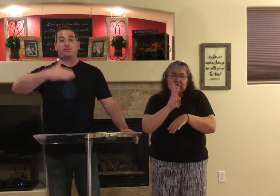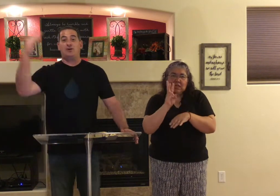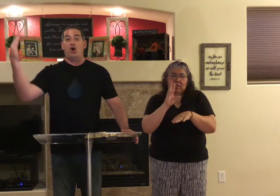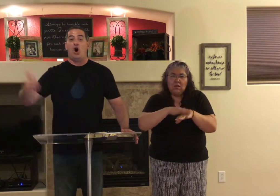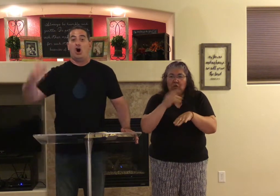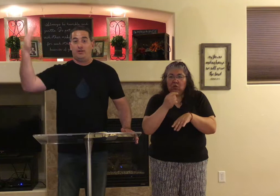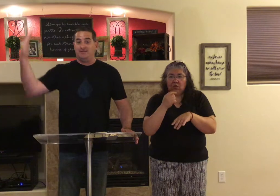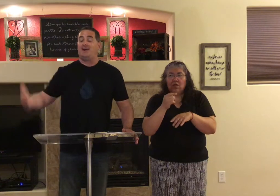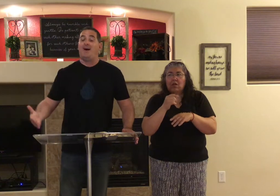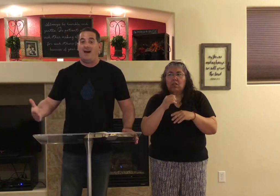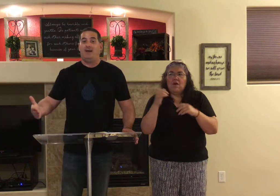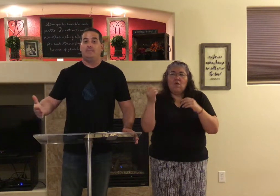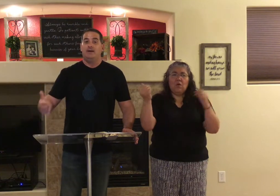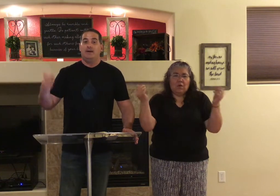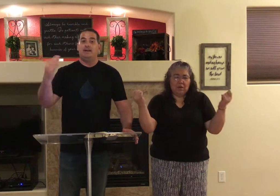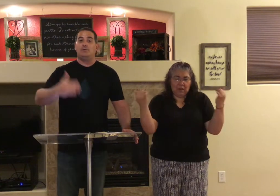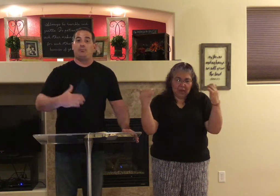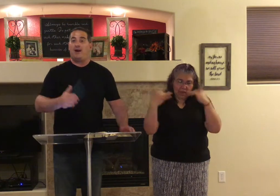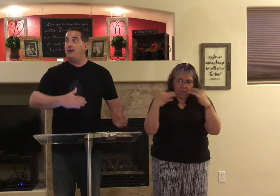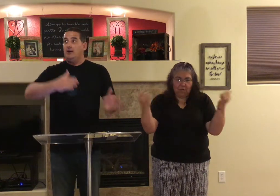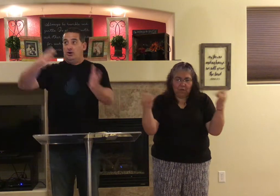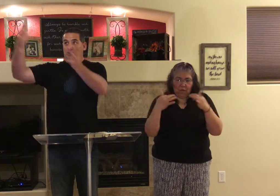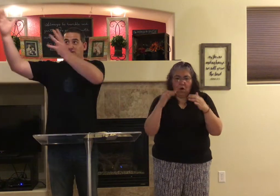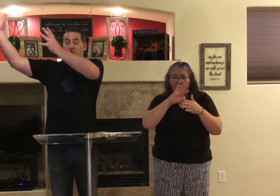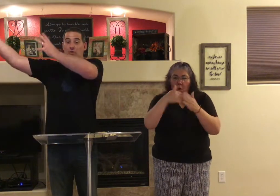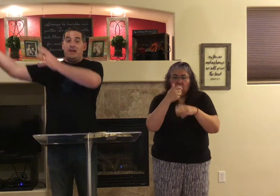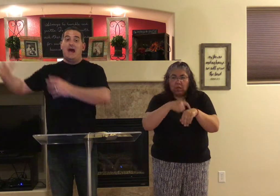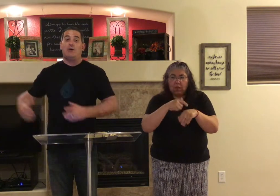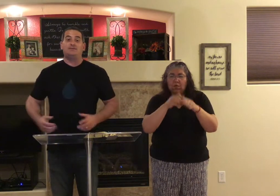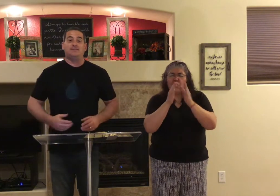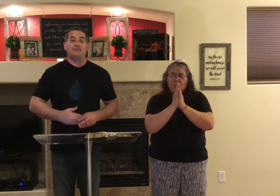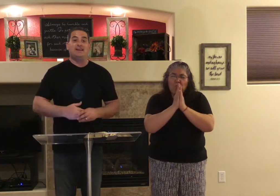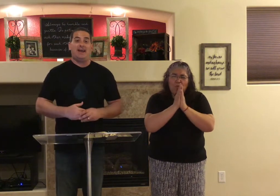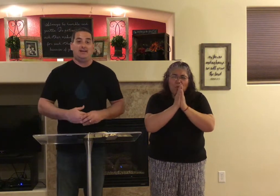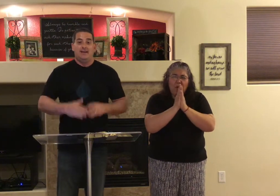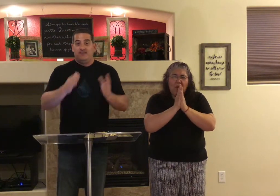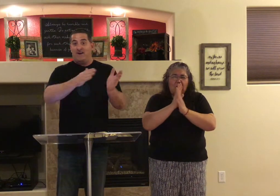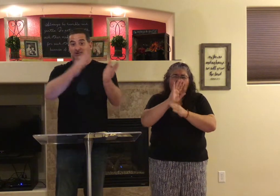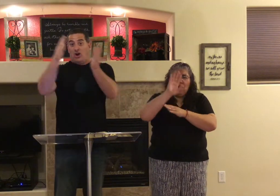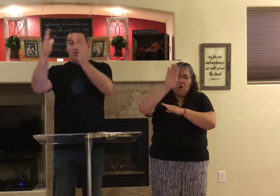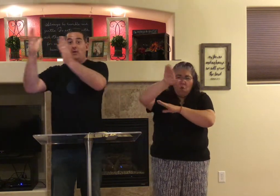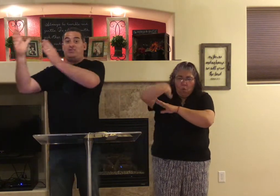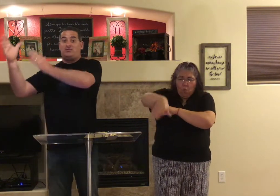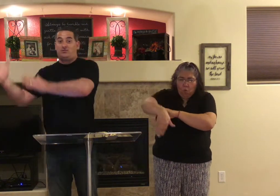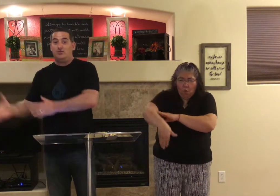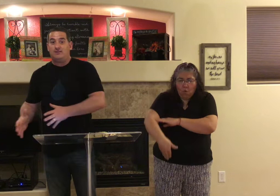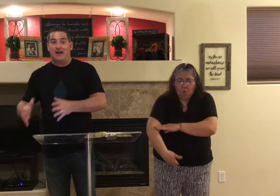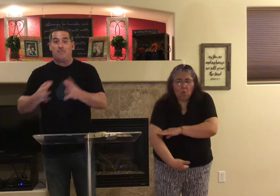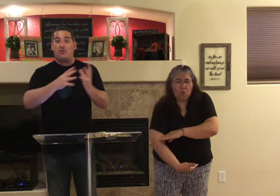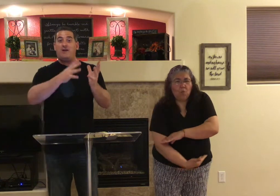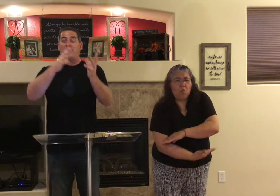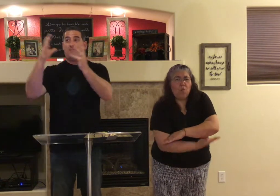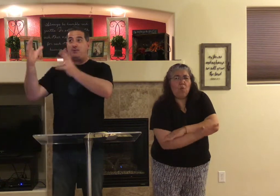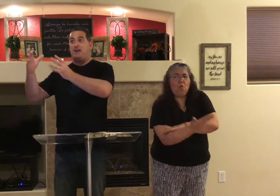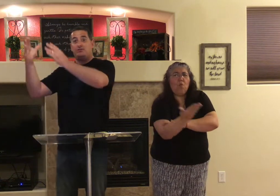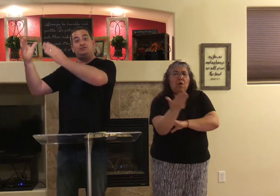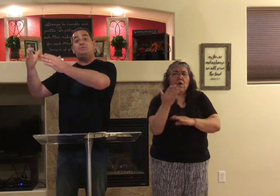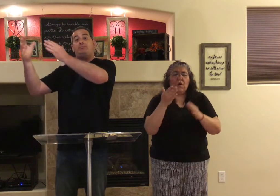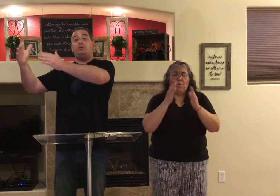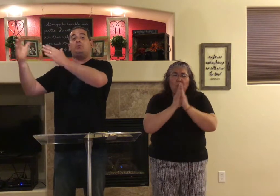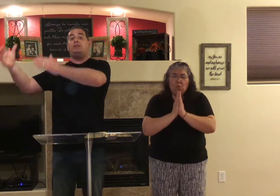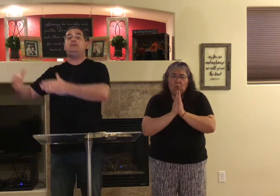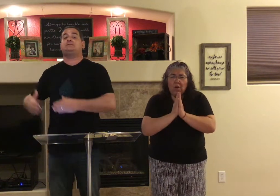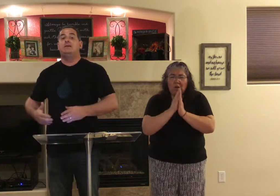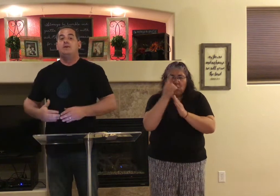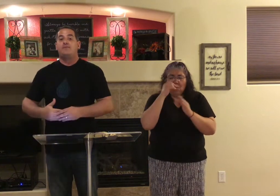were gathering all the time. And they were praying into the wee hours of the night. In fact, all the way through the night, praying for Peter to